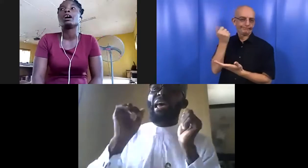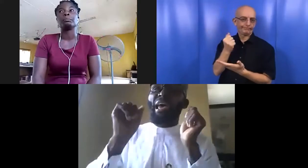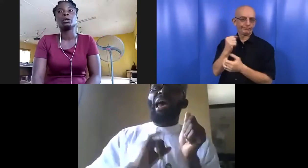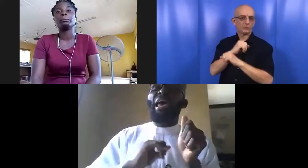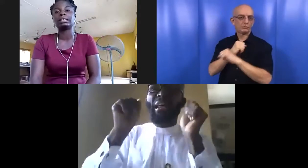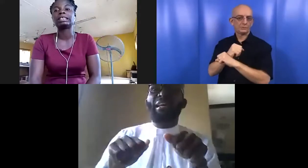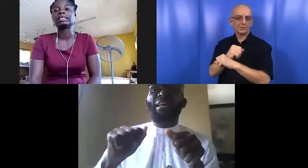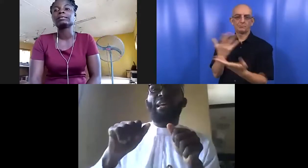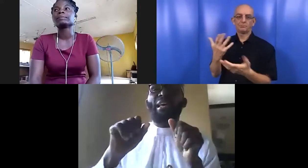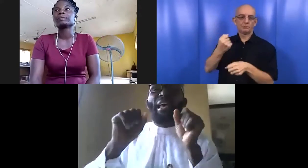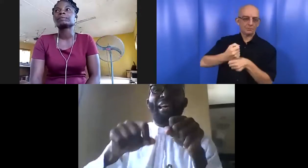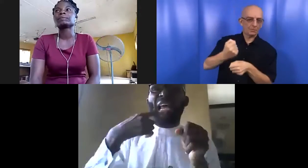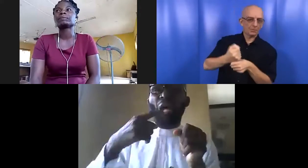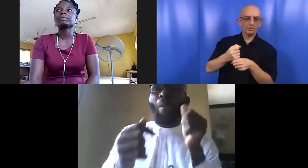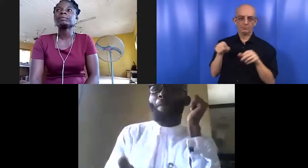non-official employment.